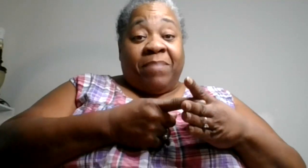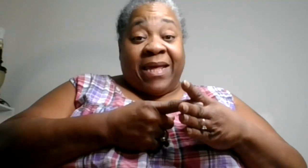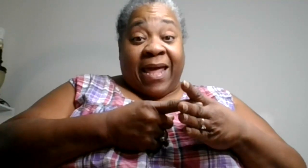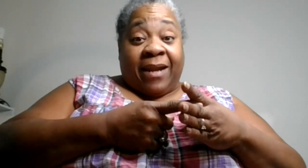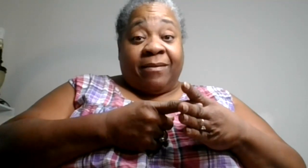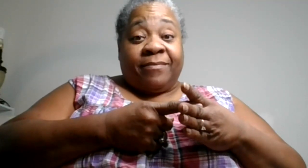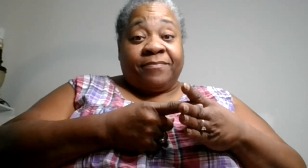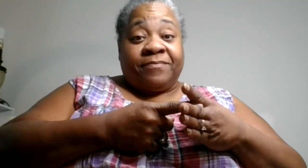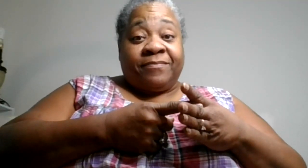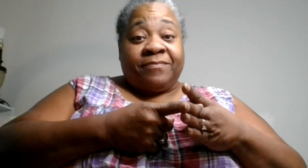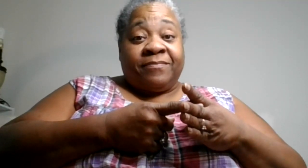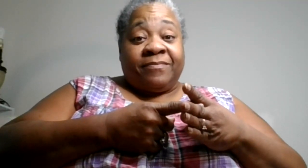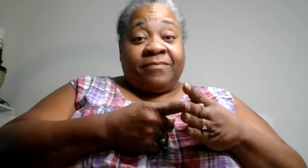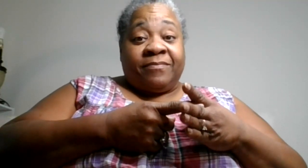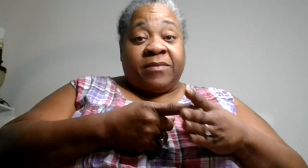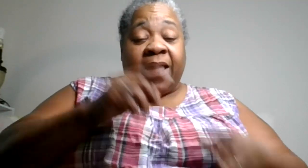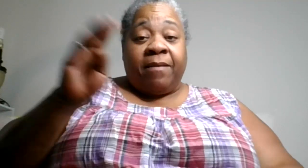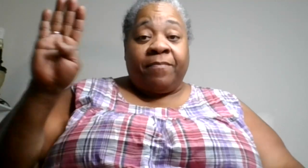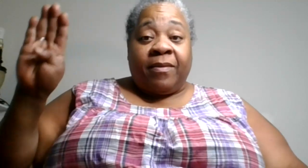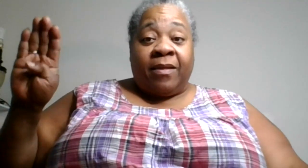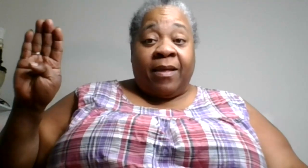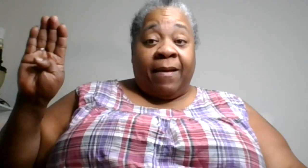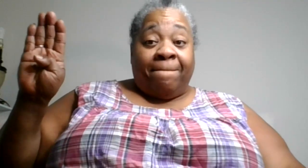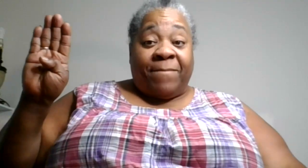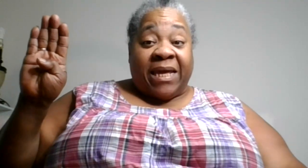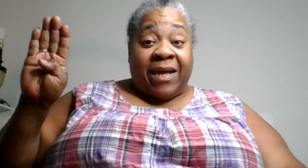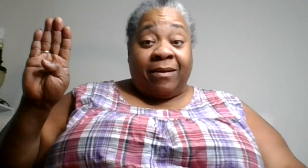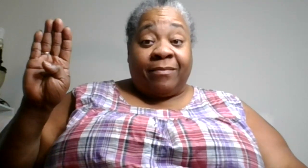Begin. Okay? B.